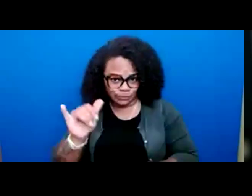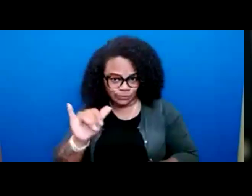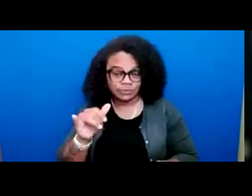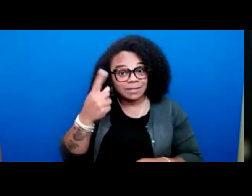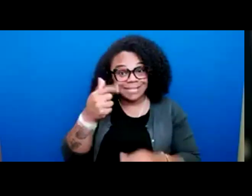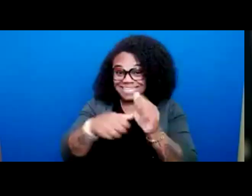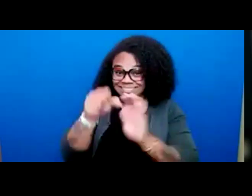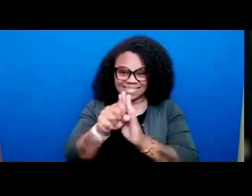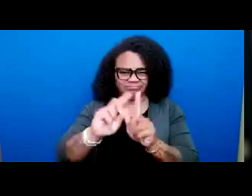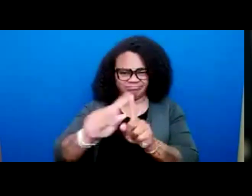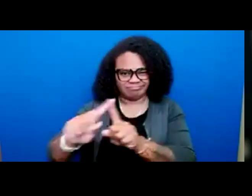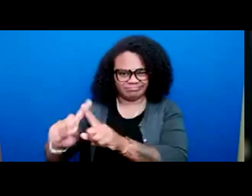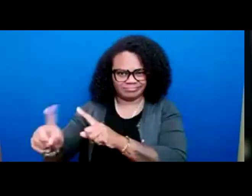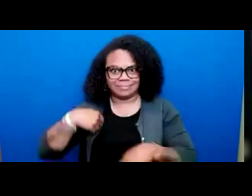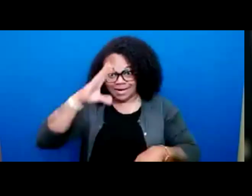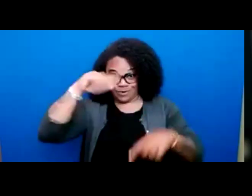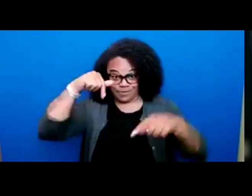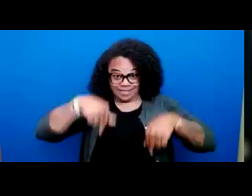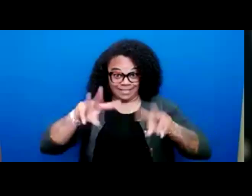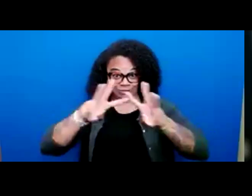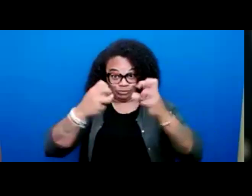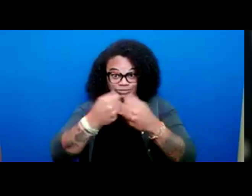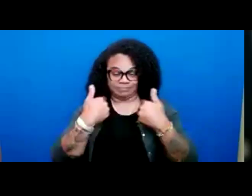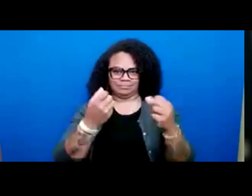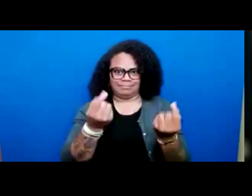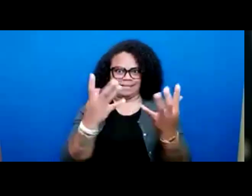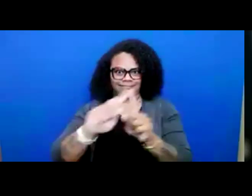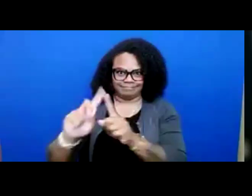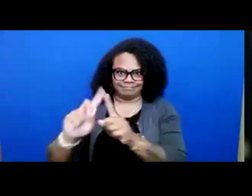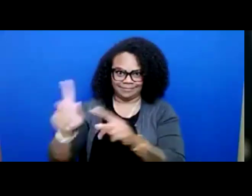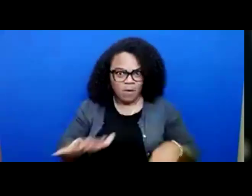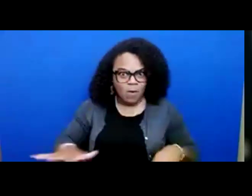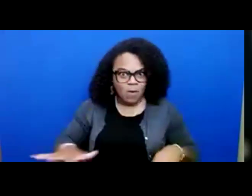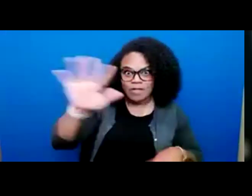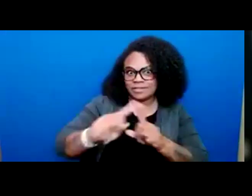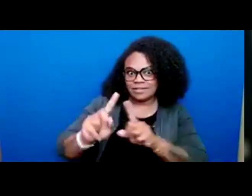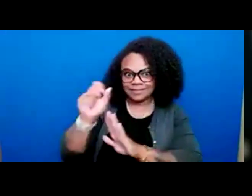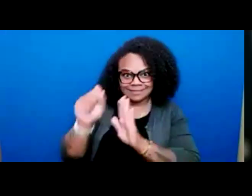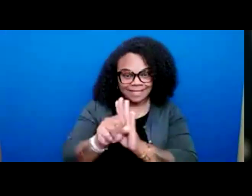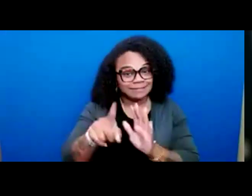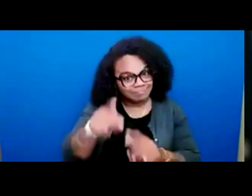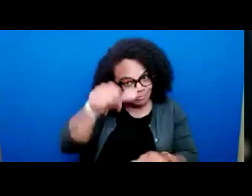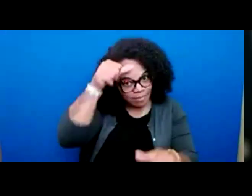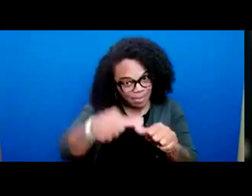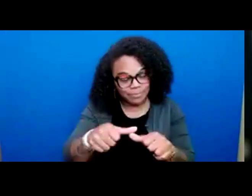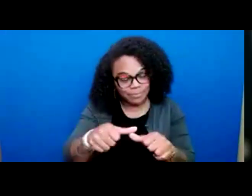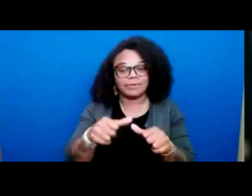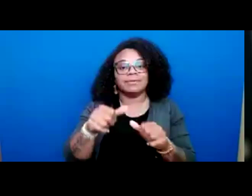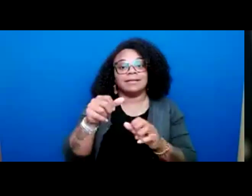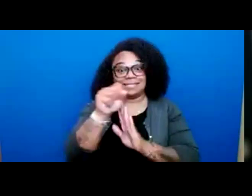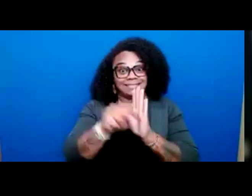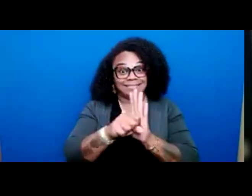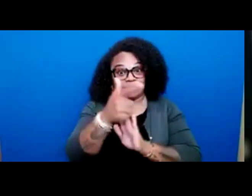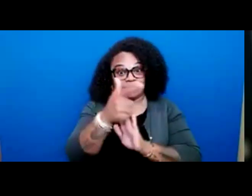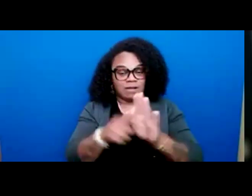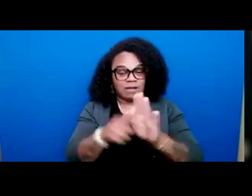this. So keep in mind that as we talk about these things, that the different state laws are going to be very relevant to what we're getting